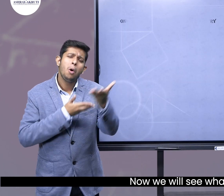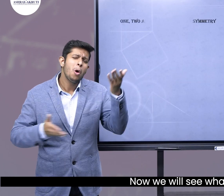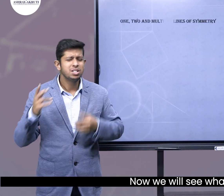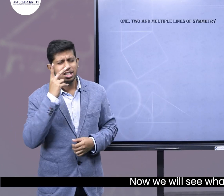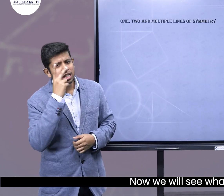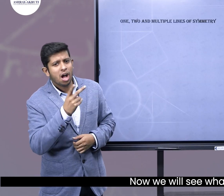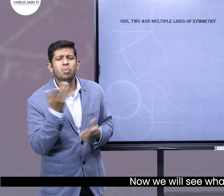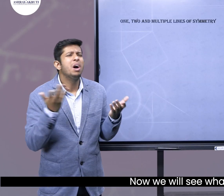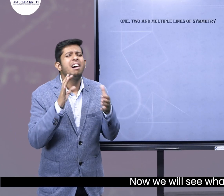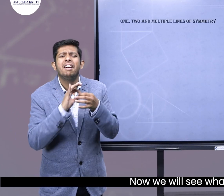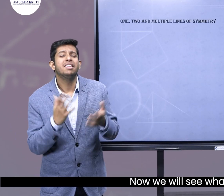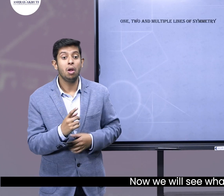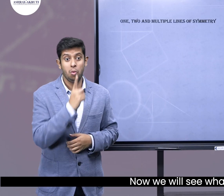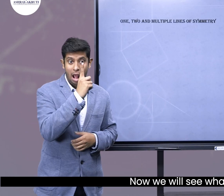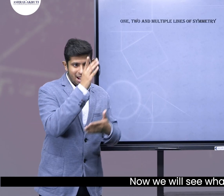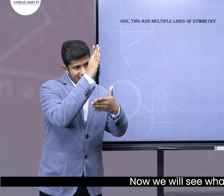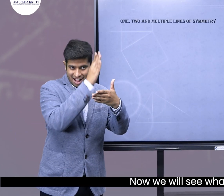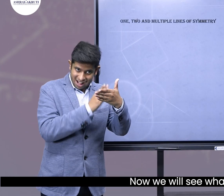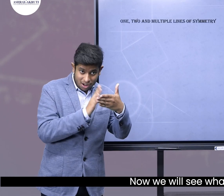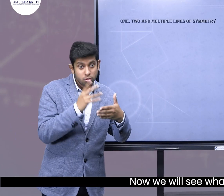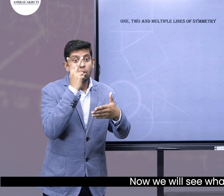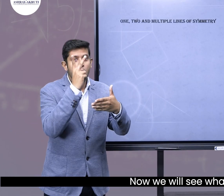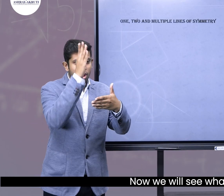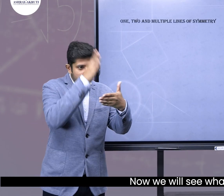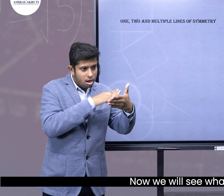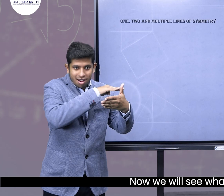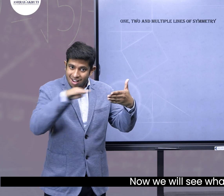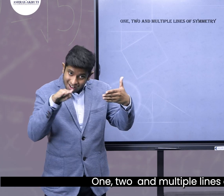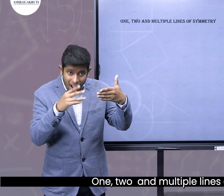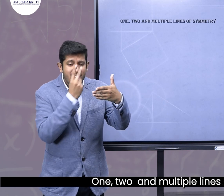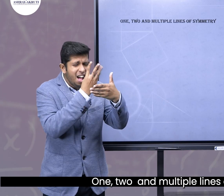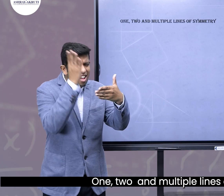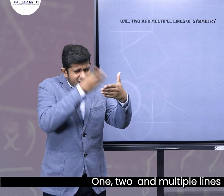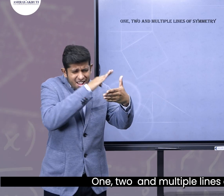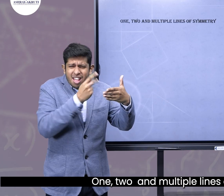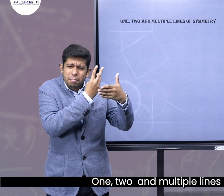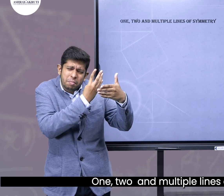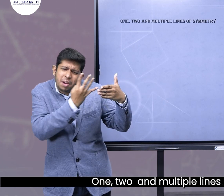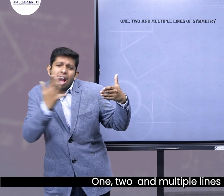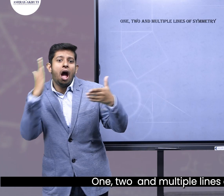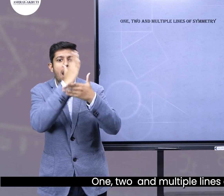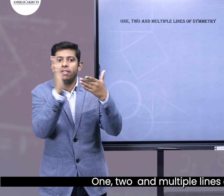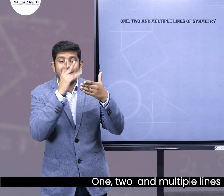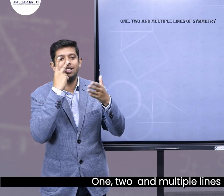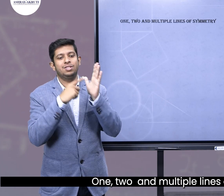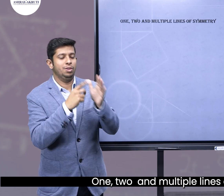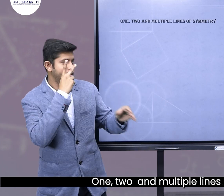Now we will see what are 1, 2 and multiple lines of symmetry.